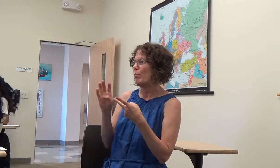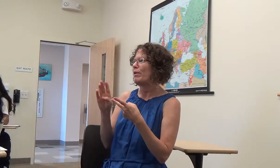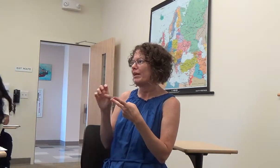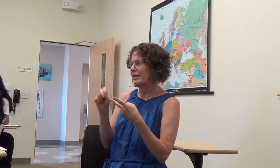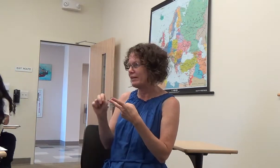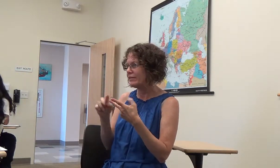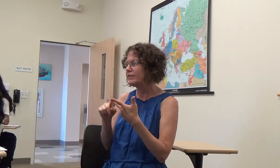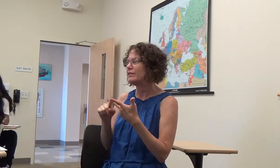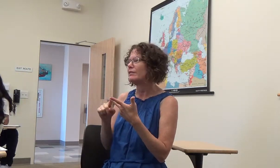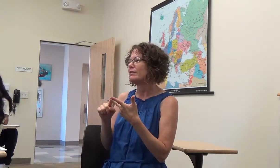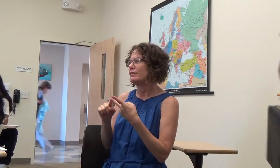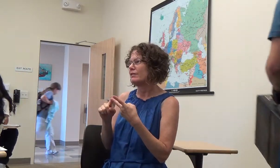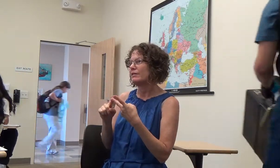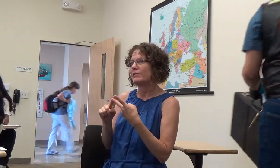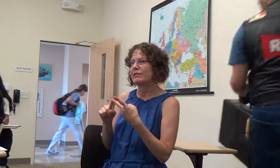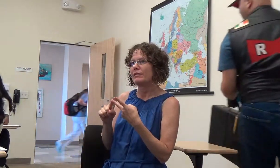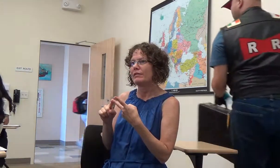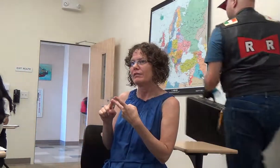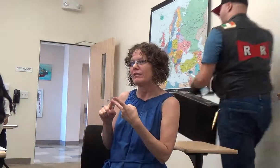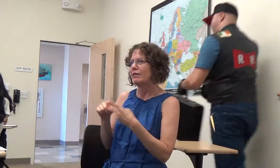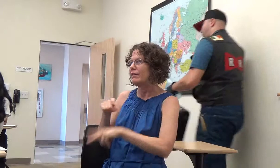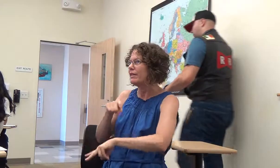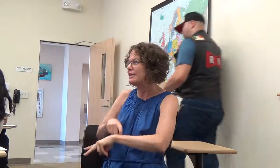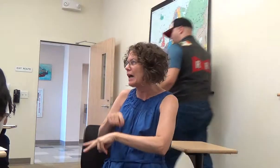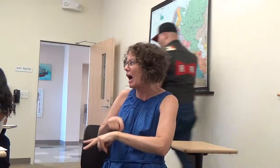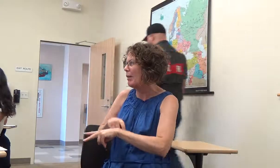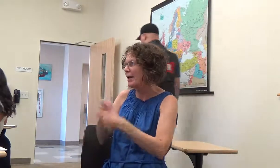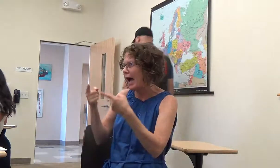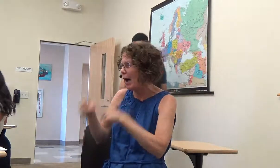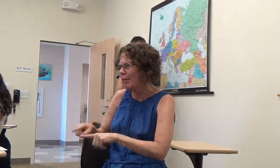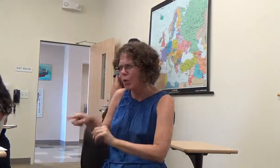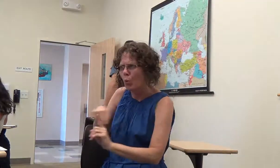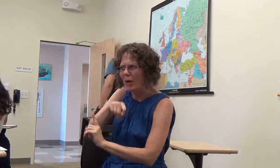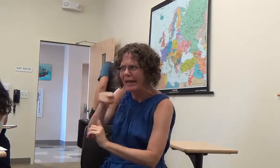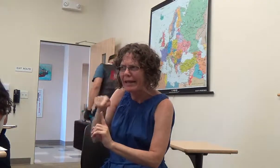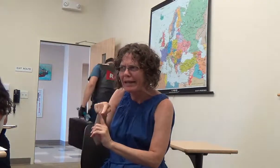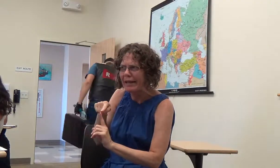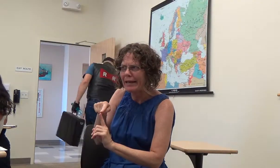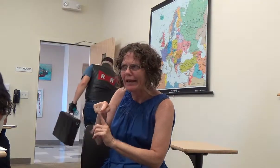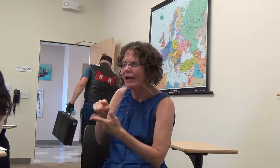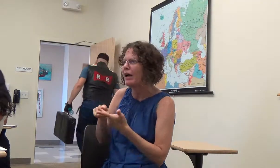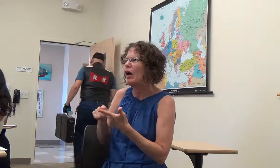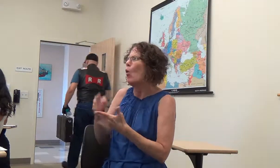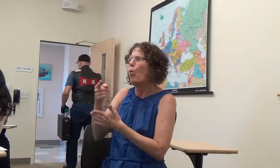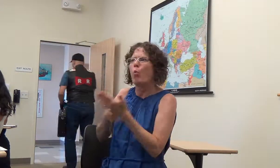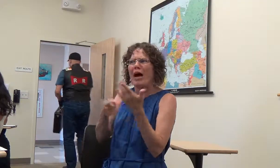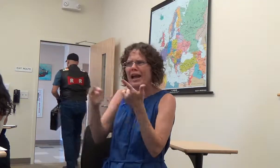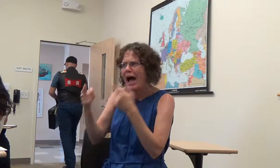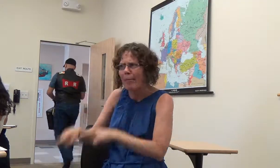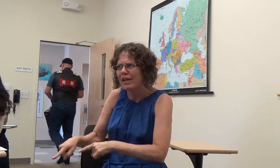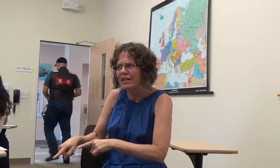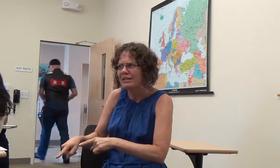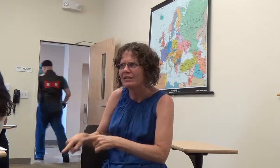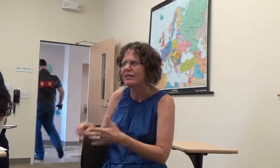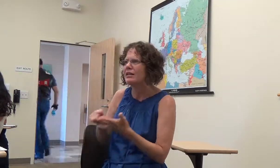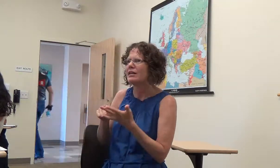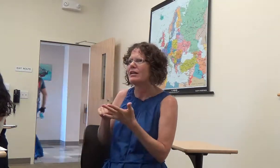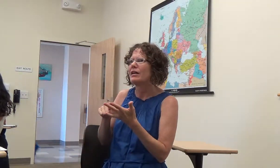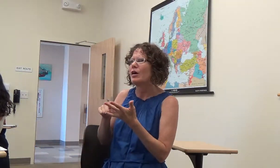and the time it happened, and what happened, and where it